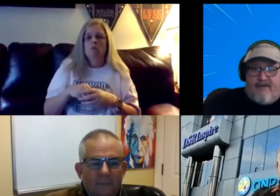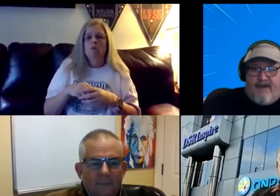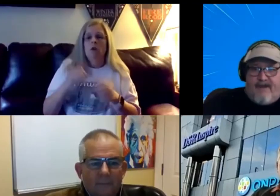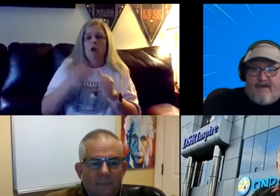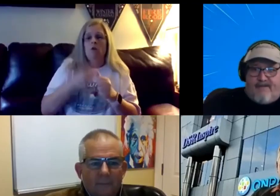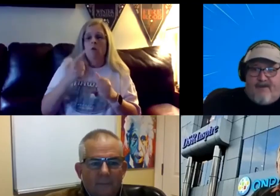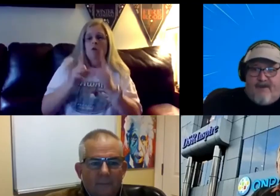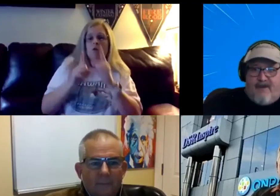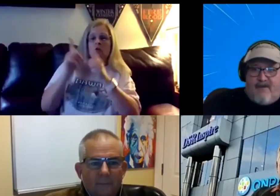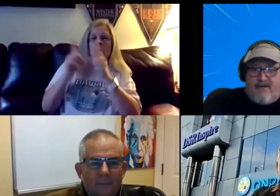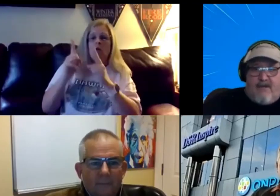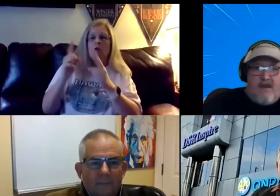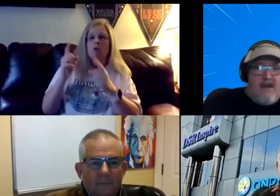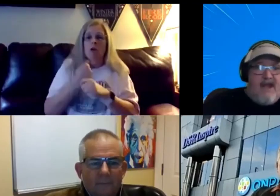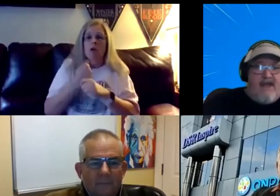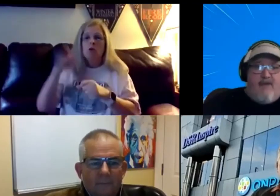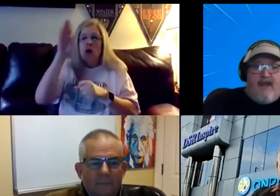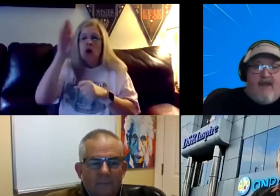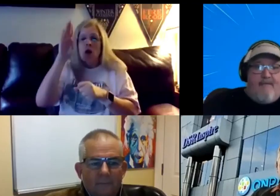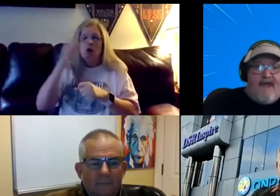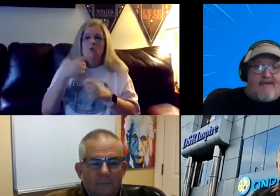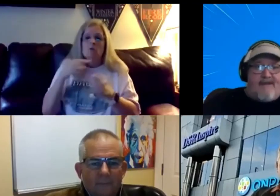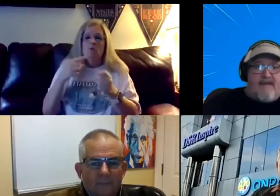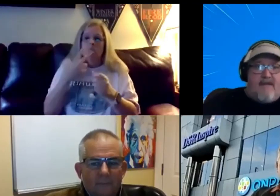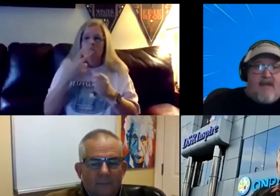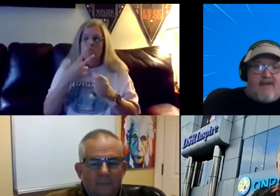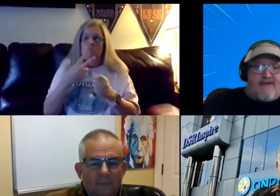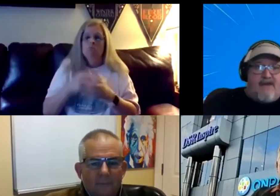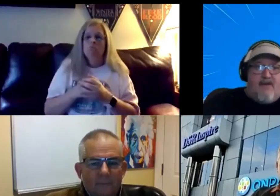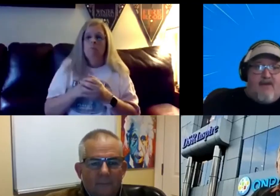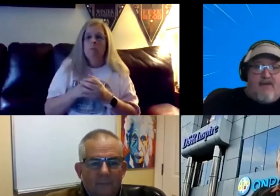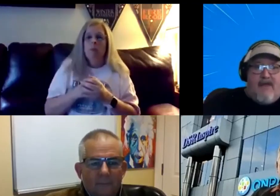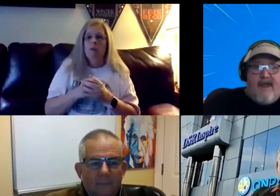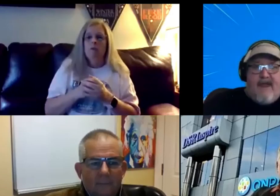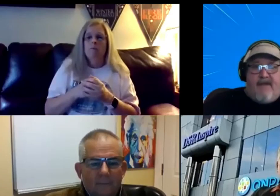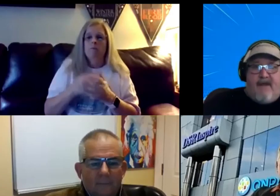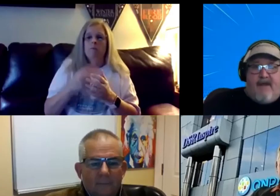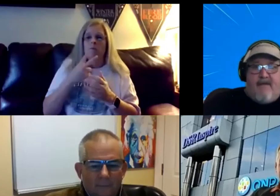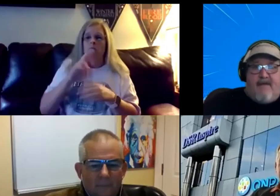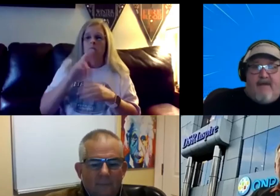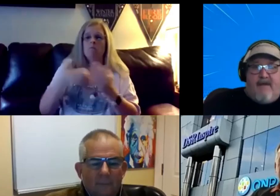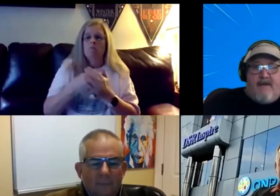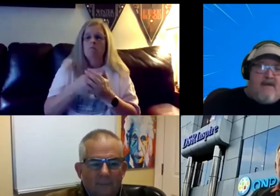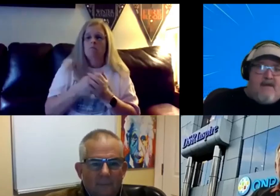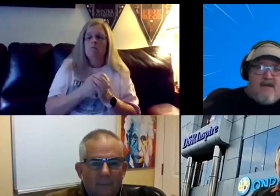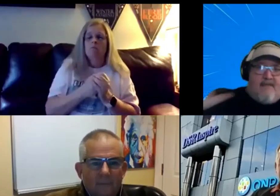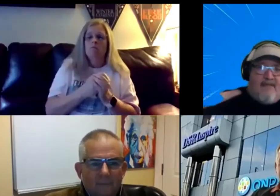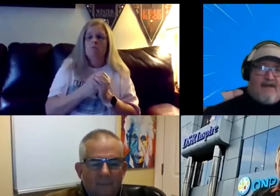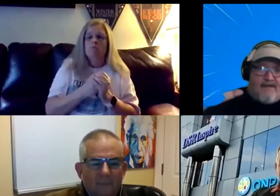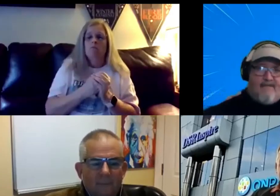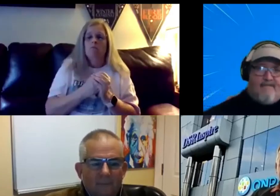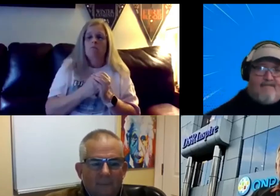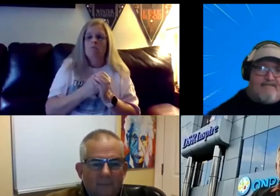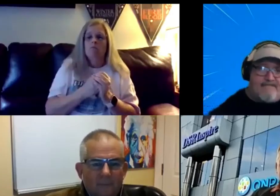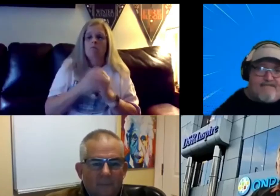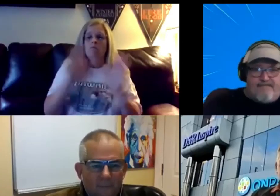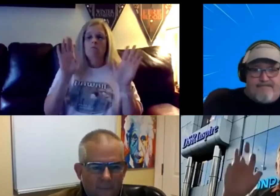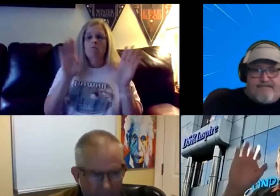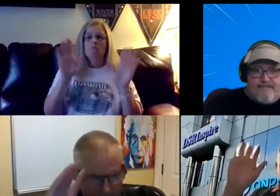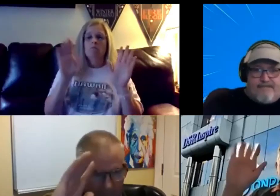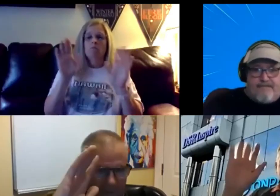got to put your hand up so I know. Anyway, I'll see you all, and God bless.